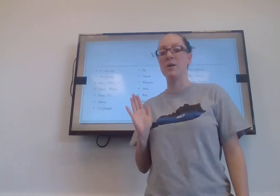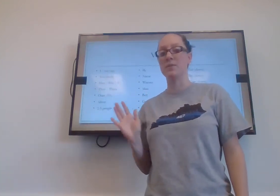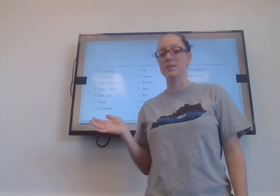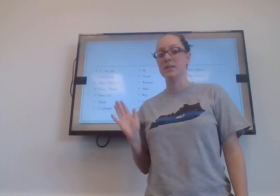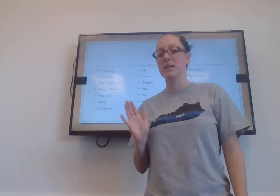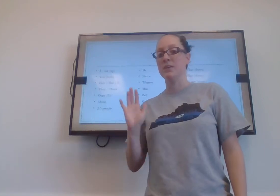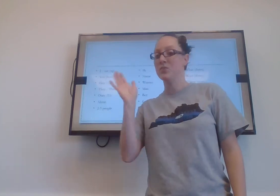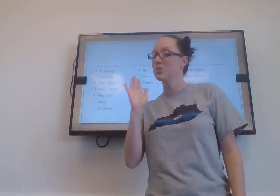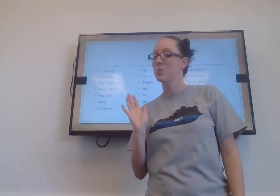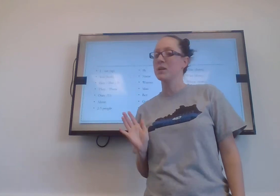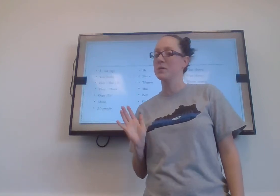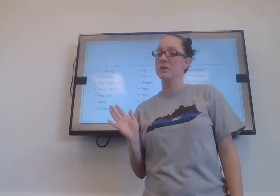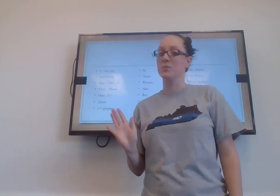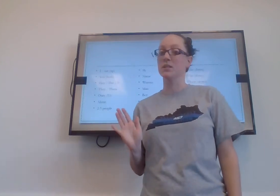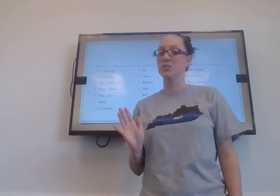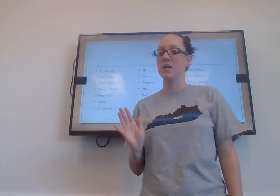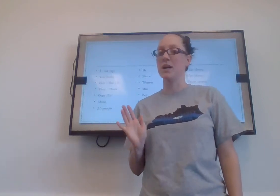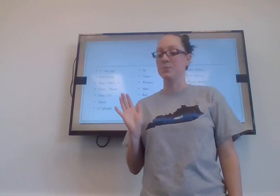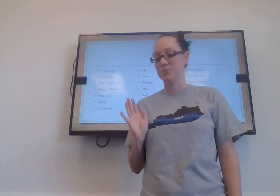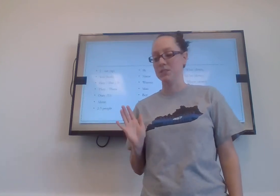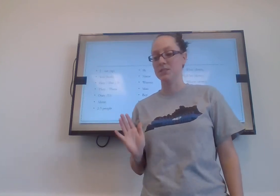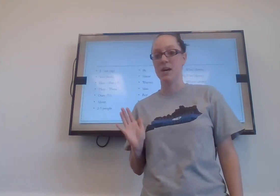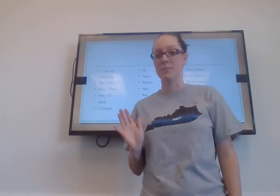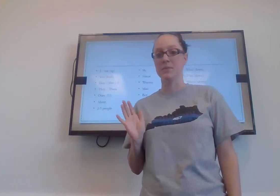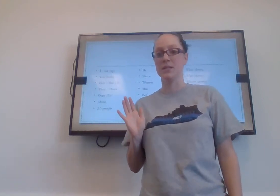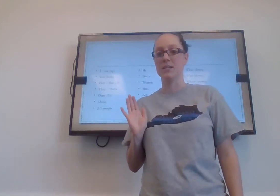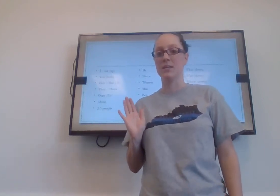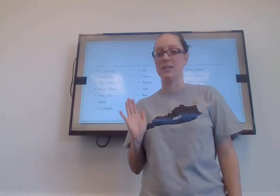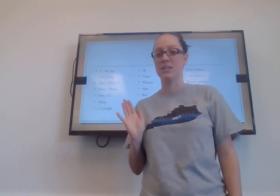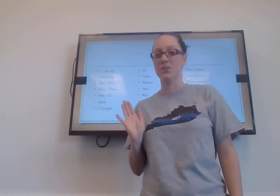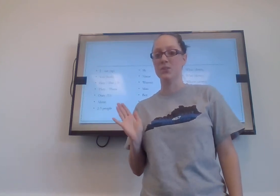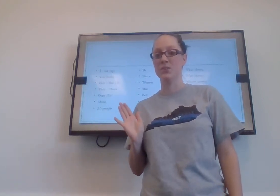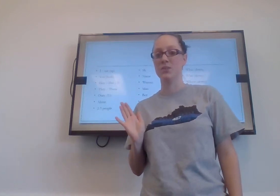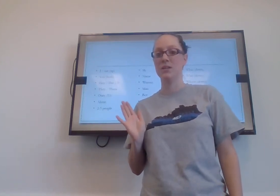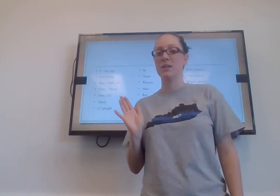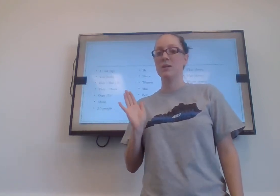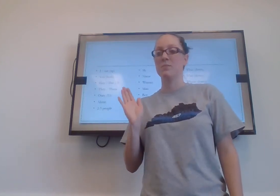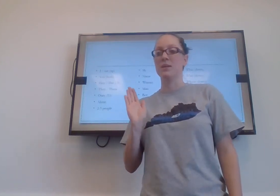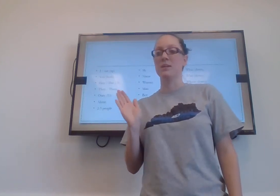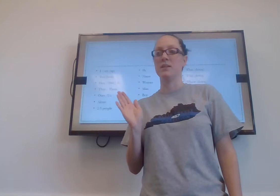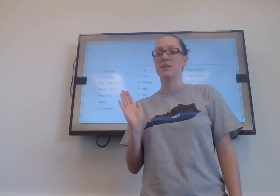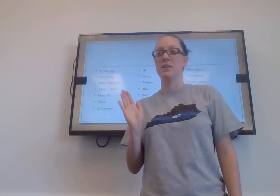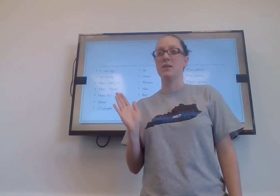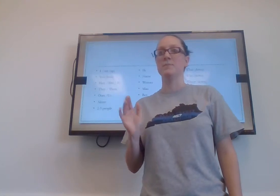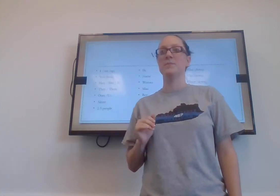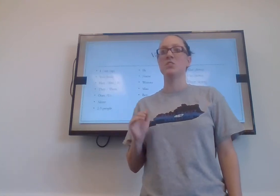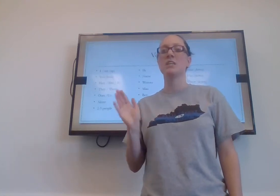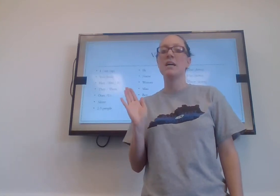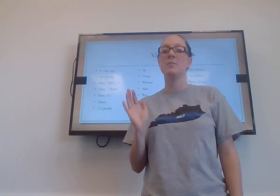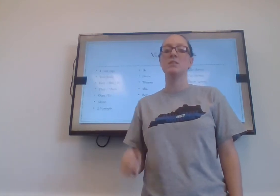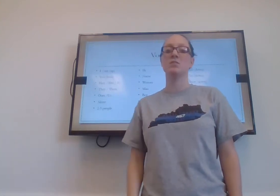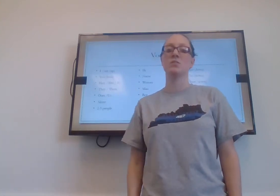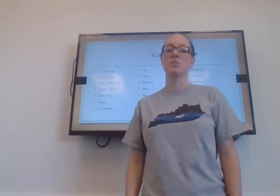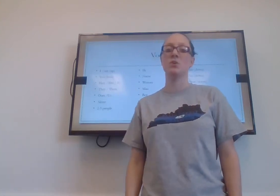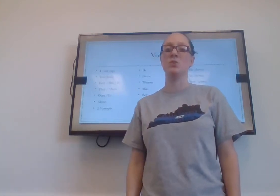would, if you're wanting to be really shy, I would really stop like here. But just kind of depends on who you